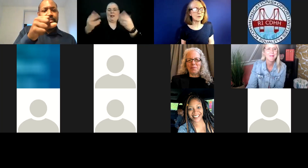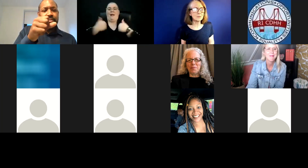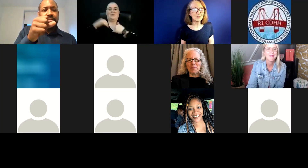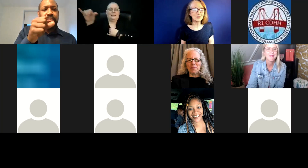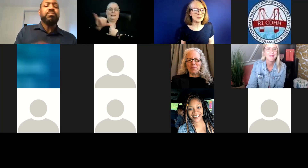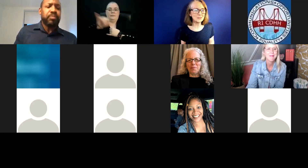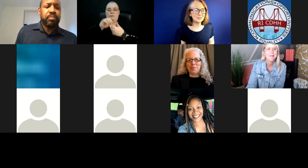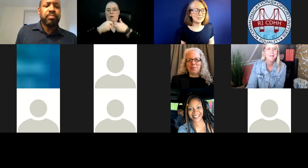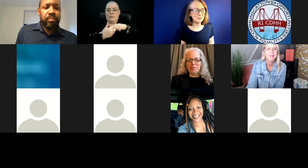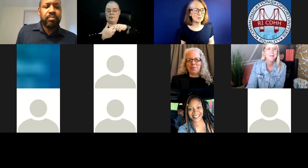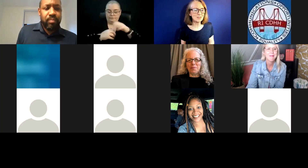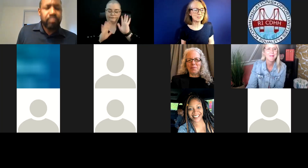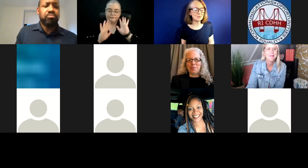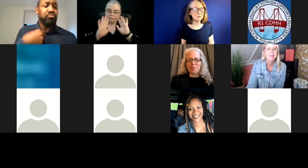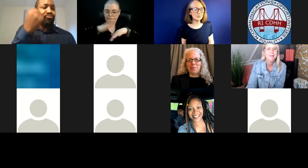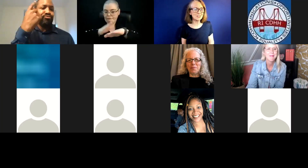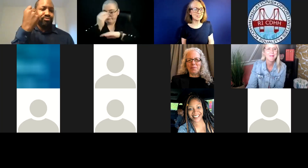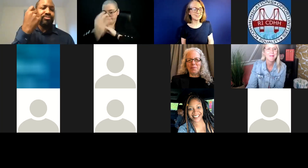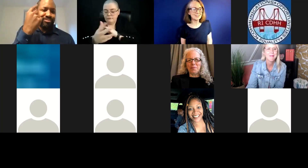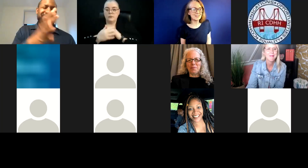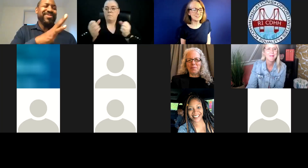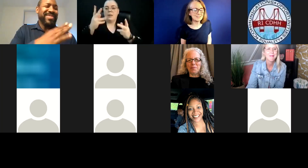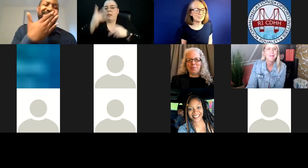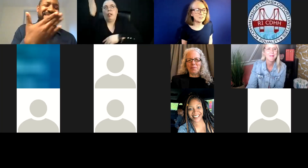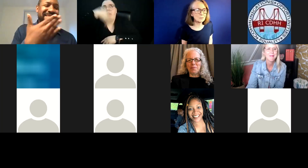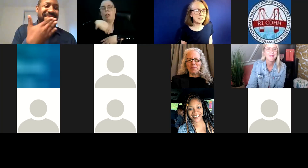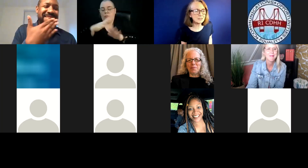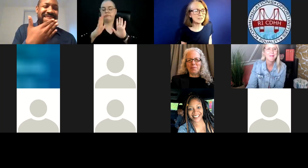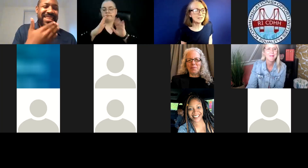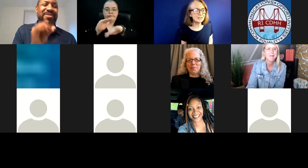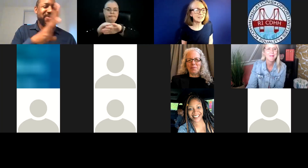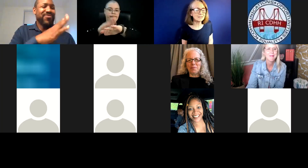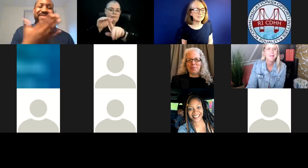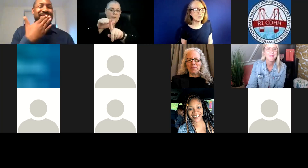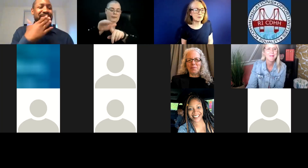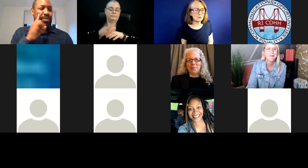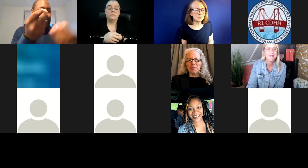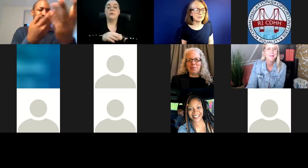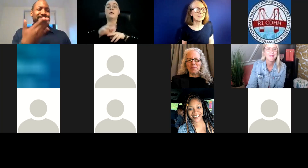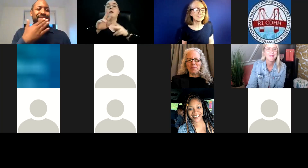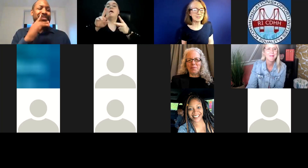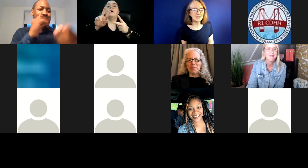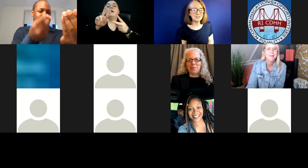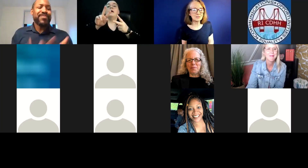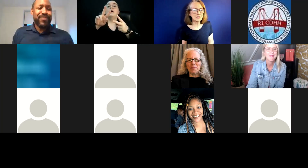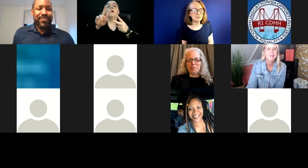the only one. A lot of people have trouble reading the signs that are embedded in this PowerPoint. So that's just a friendly reminder.